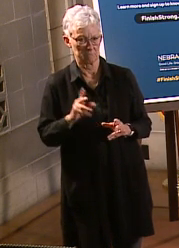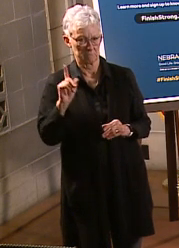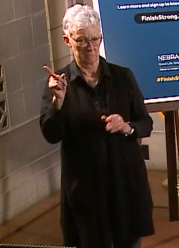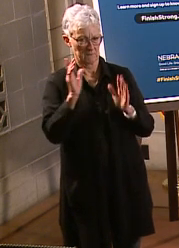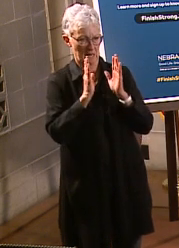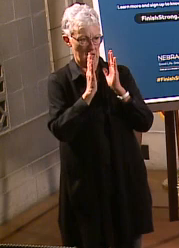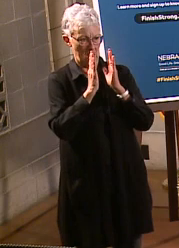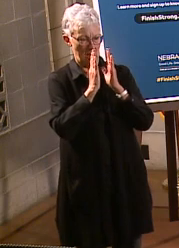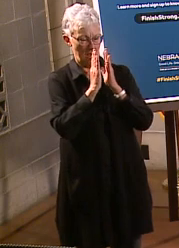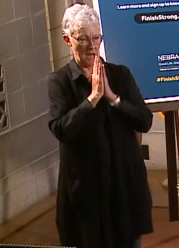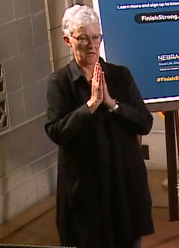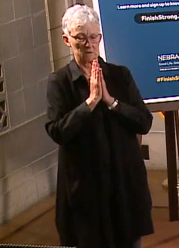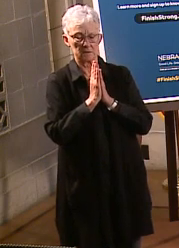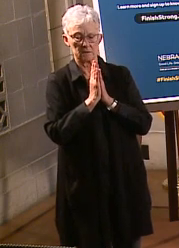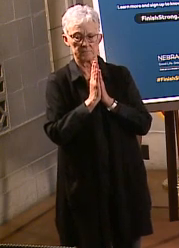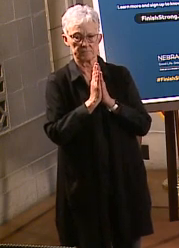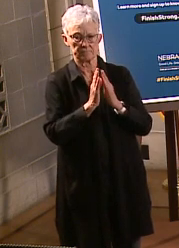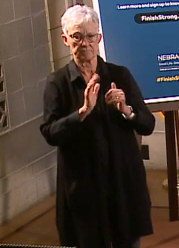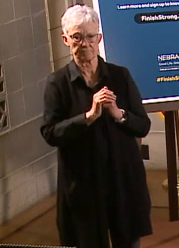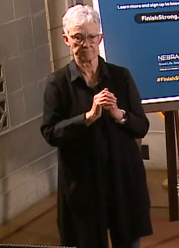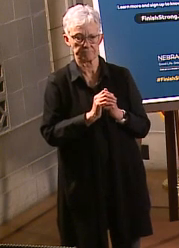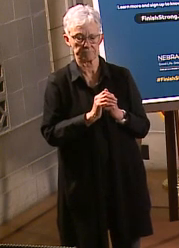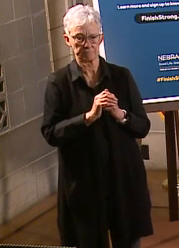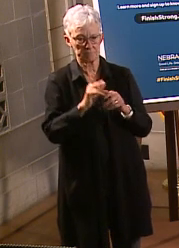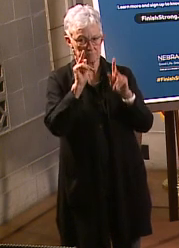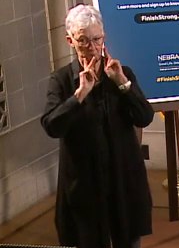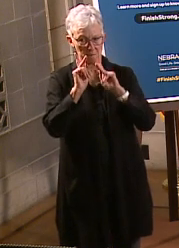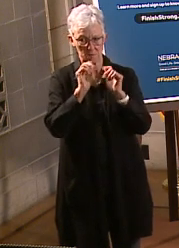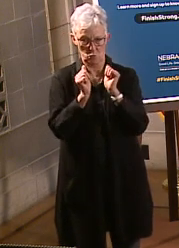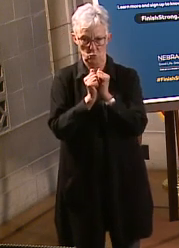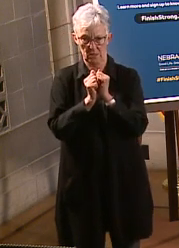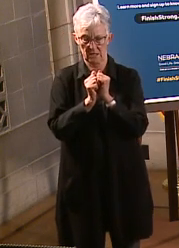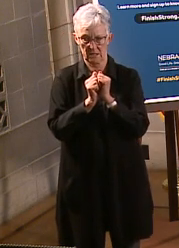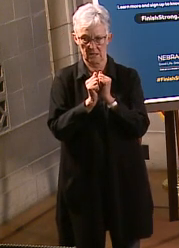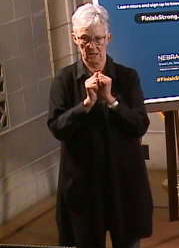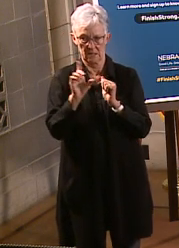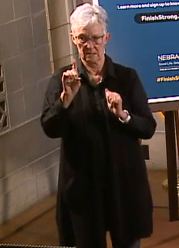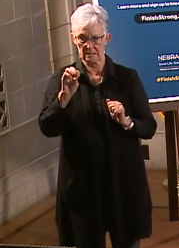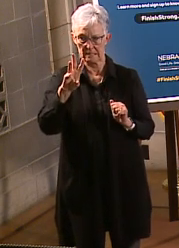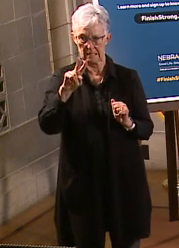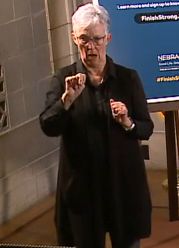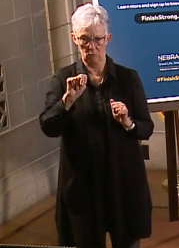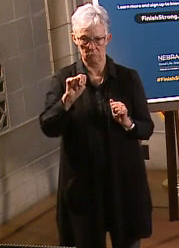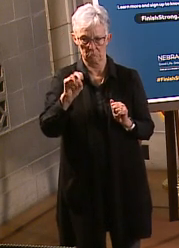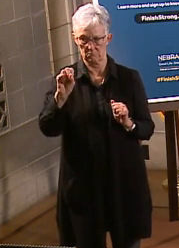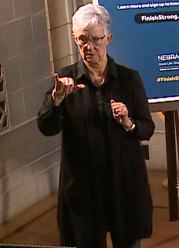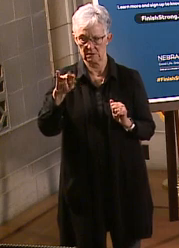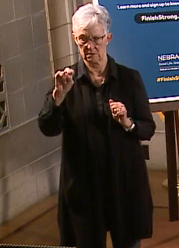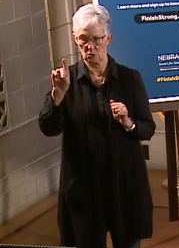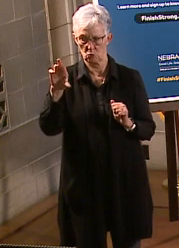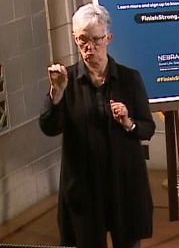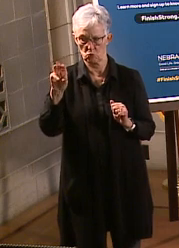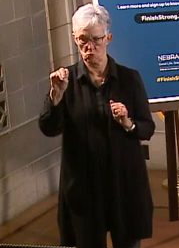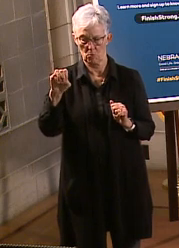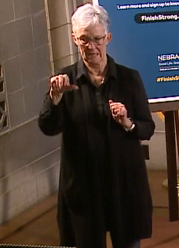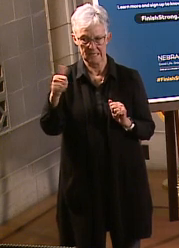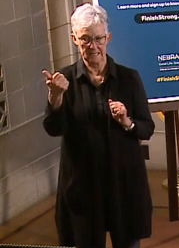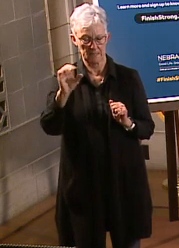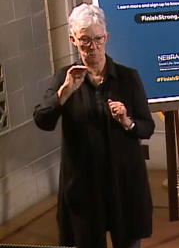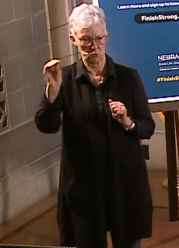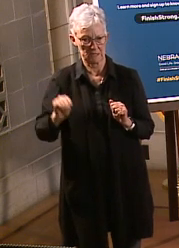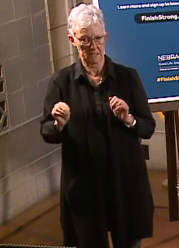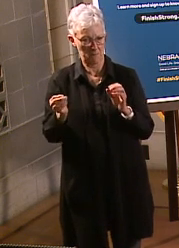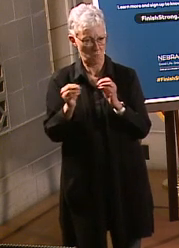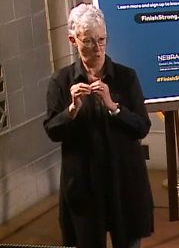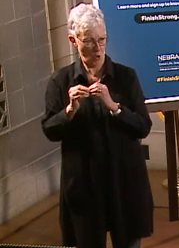So Natalie's saying that folks with Down syndrome are 10 times more likely than the general population. Is that right? Natalie from KMTV,